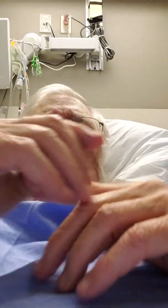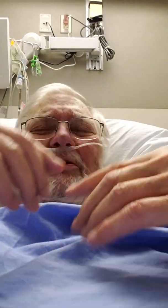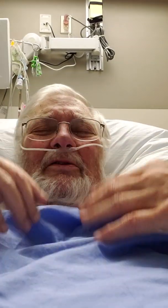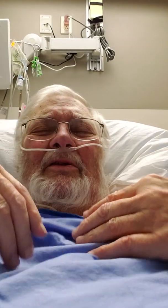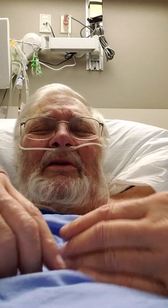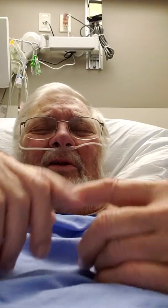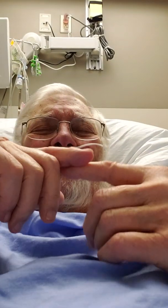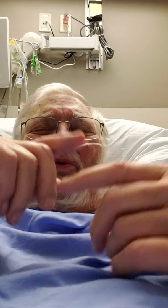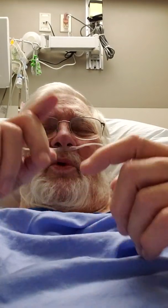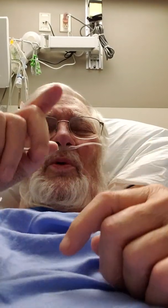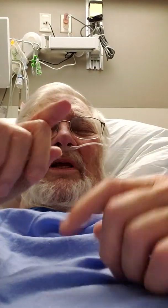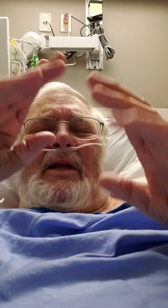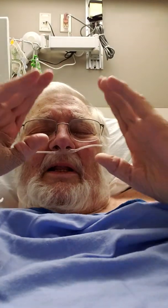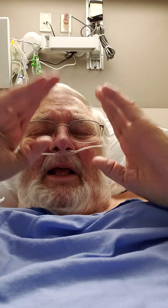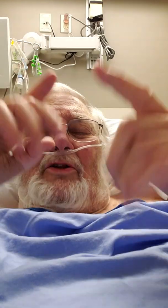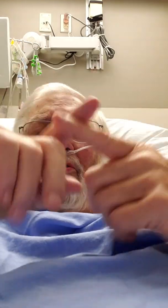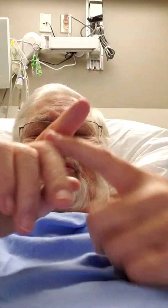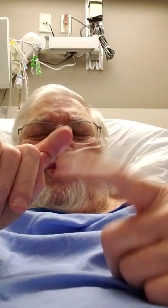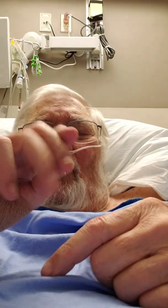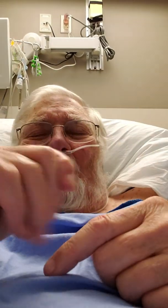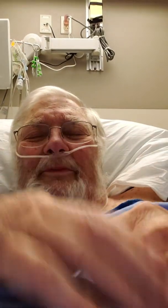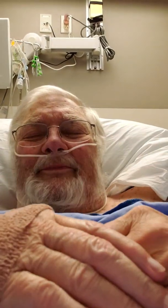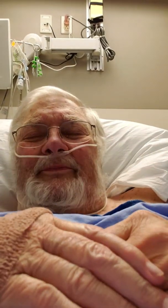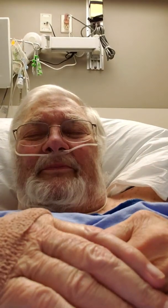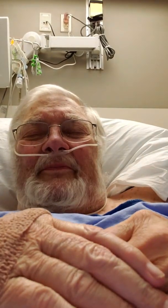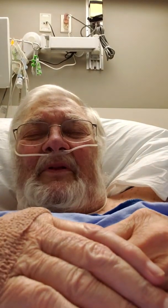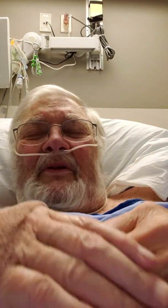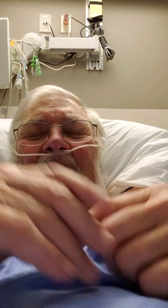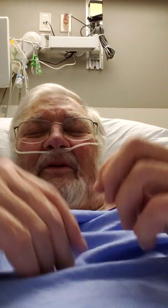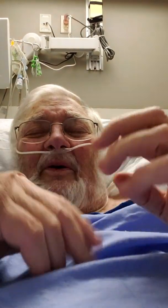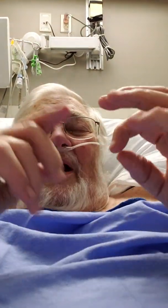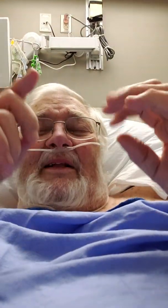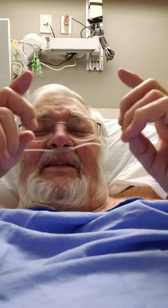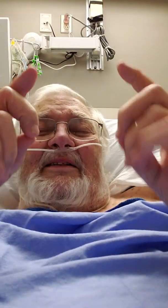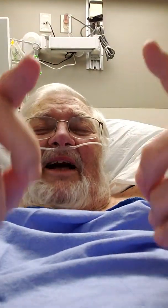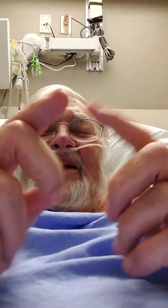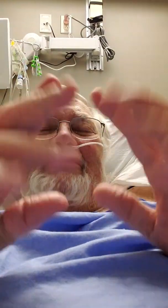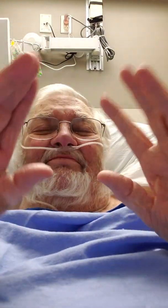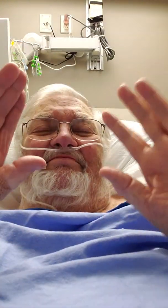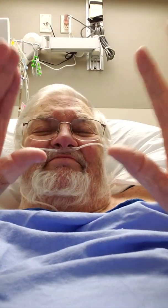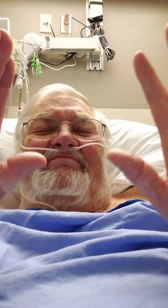conditions who need attention to. So I decided